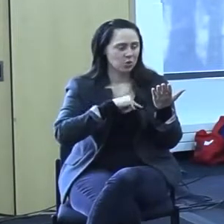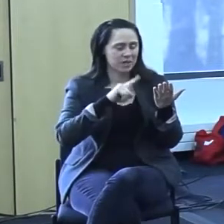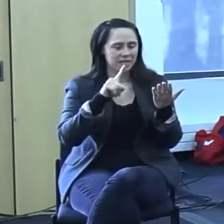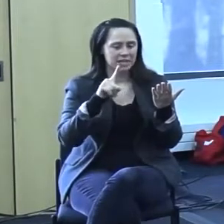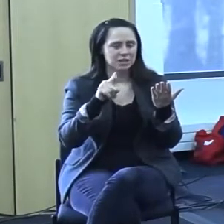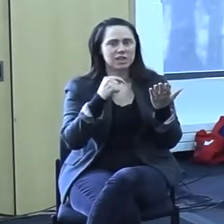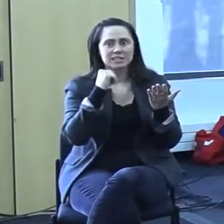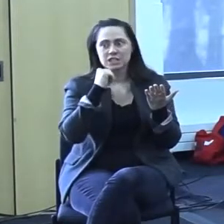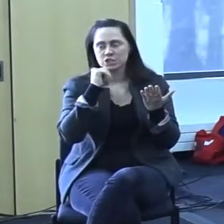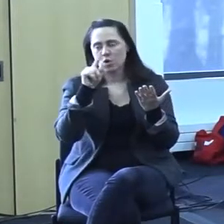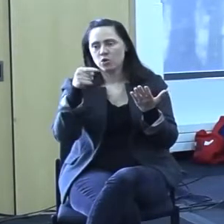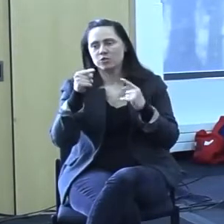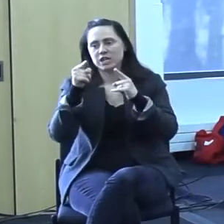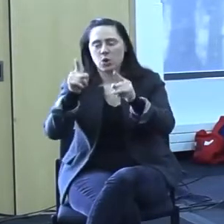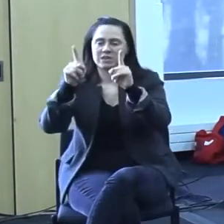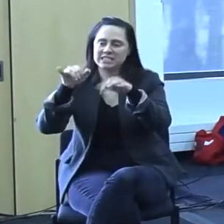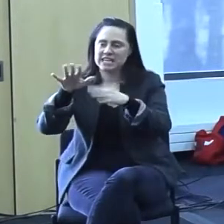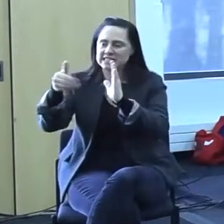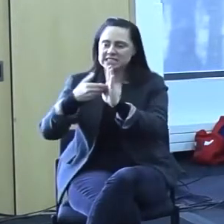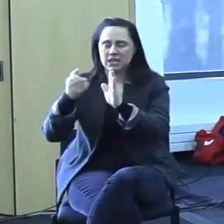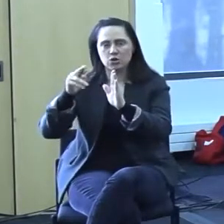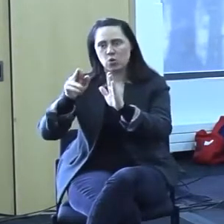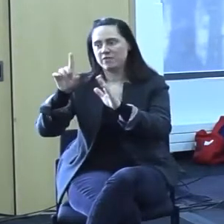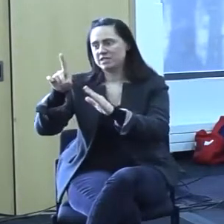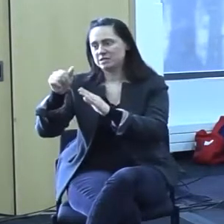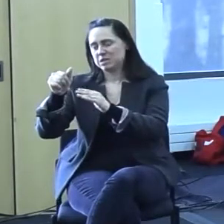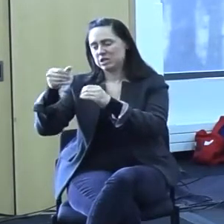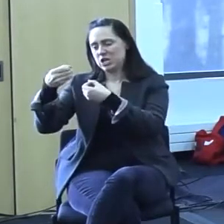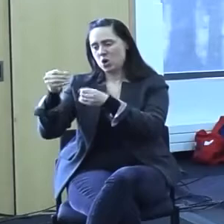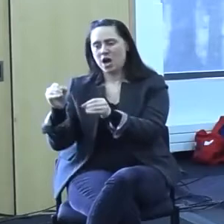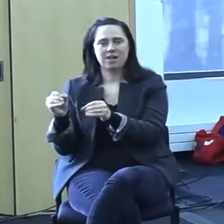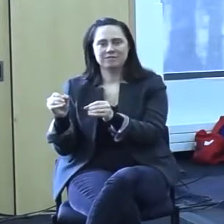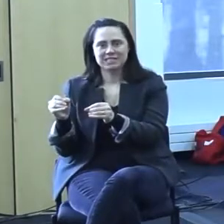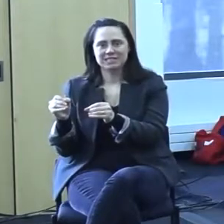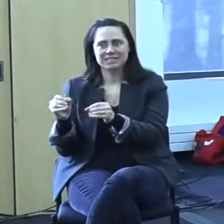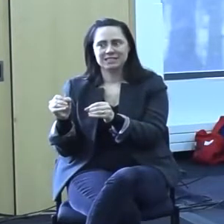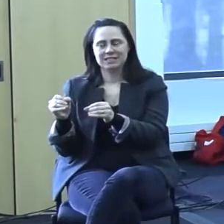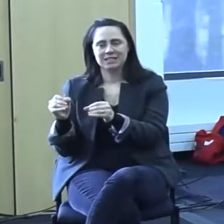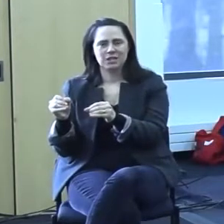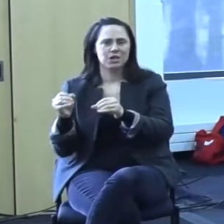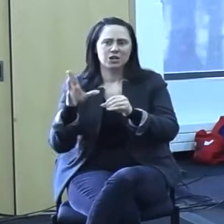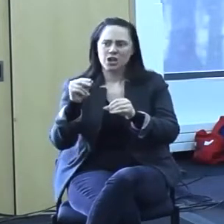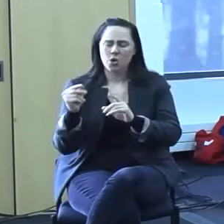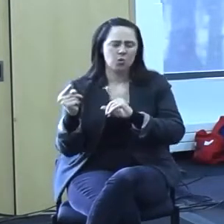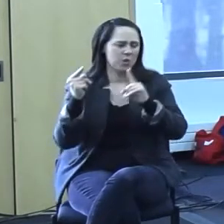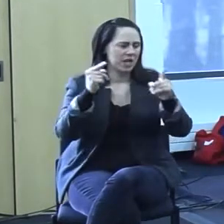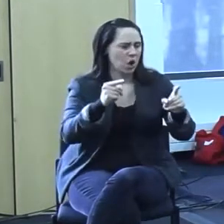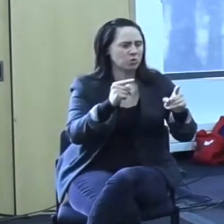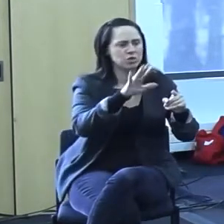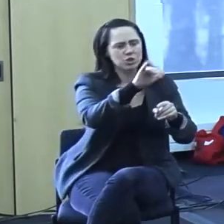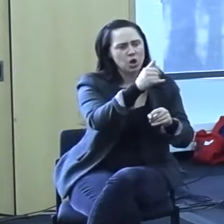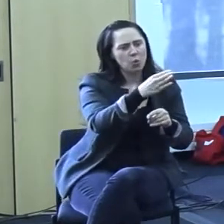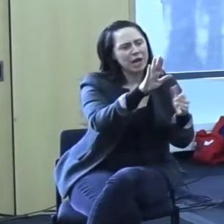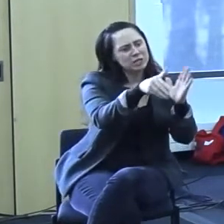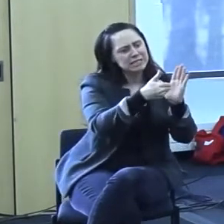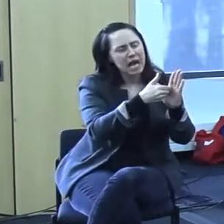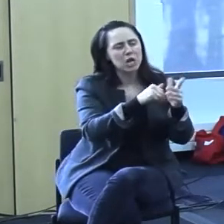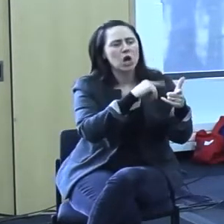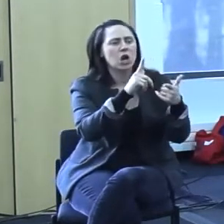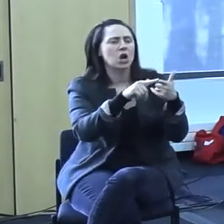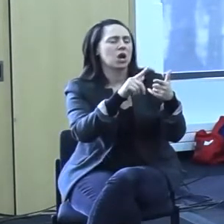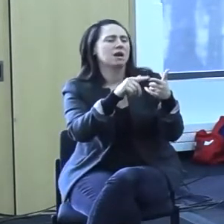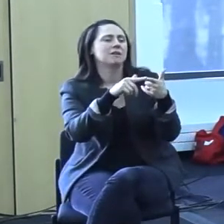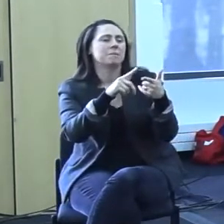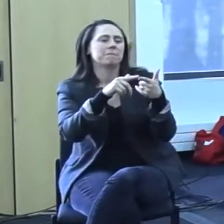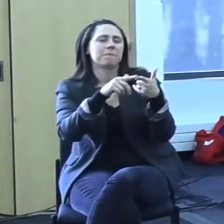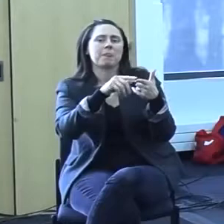to the testing center or to the disability services. We go to the career center